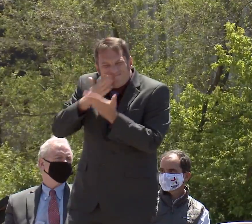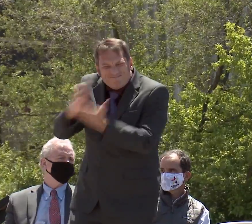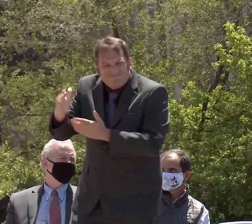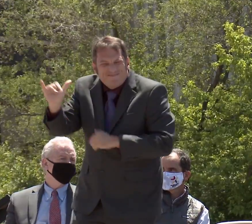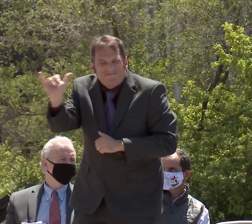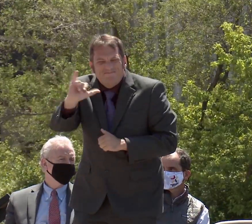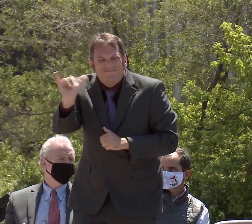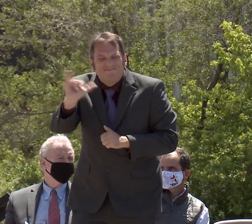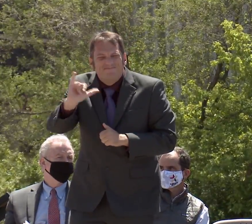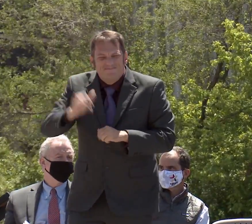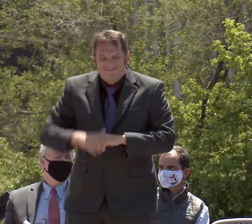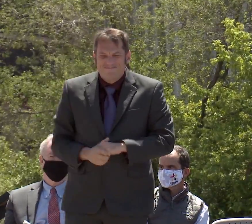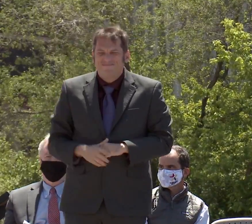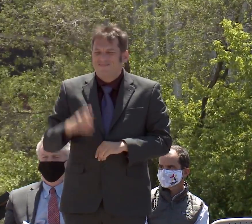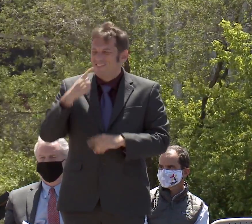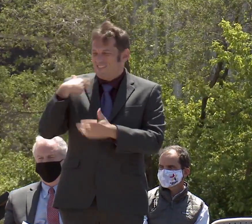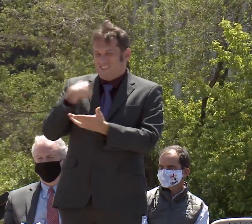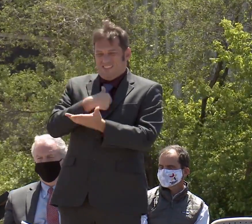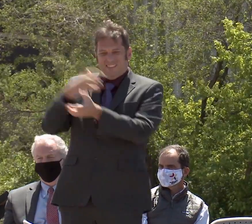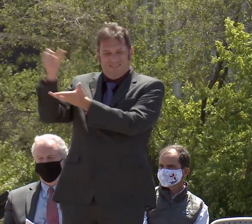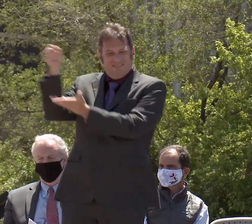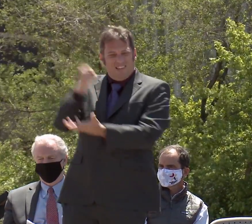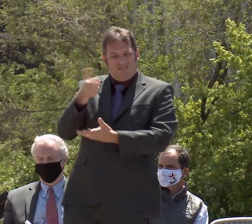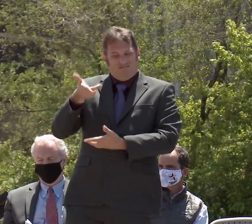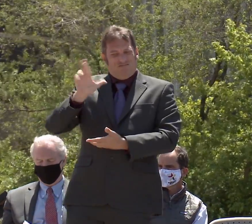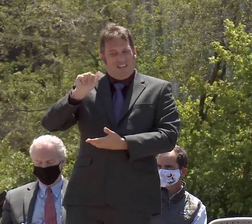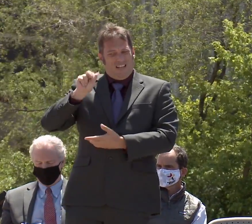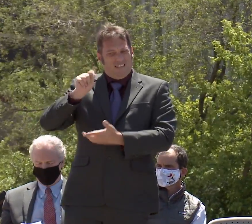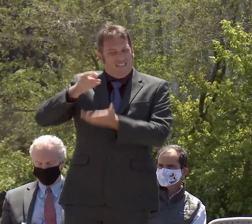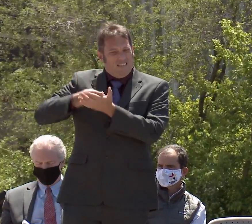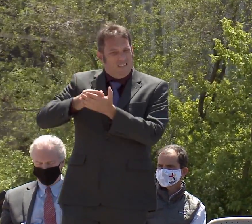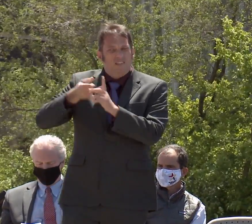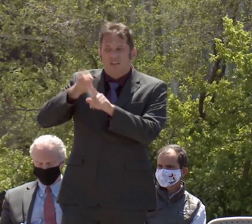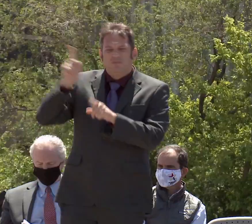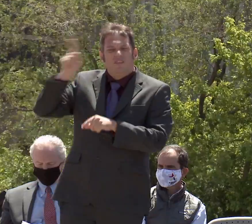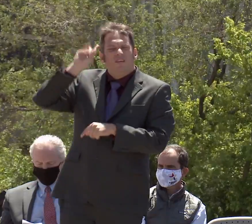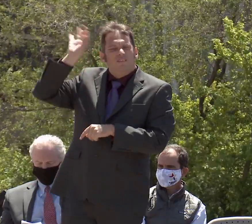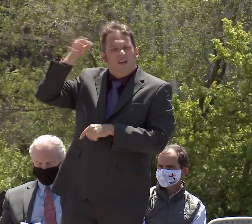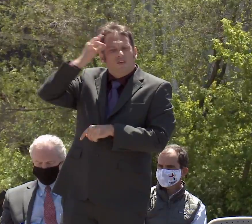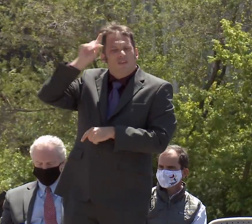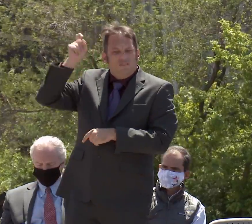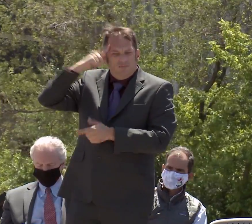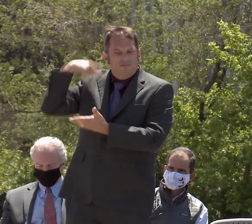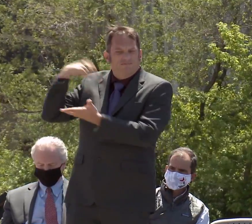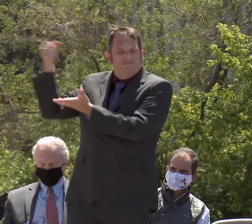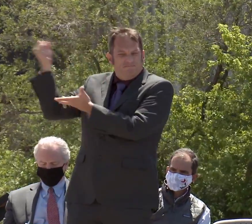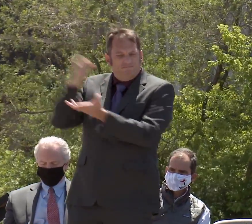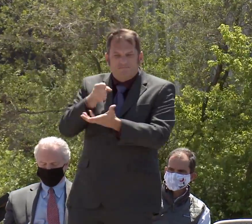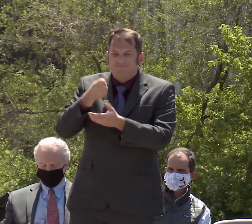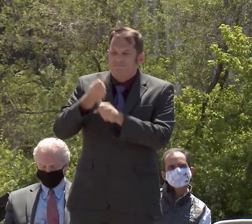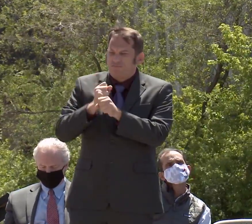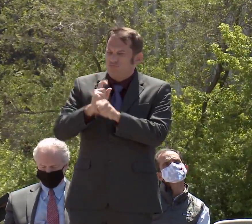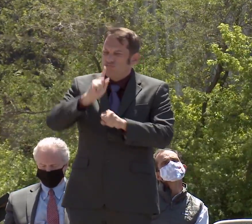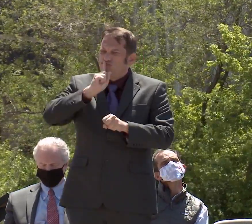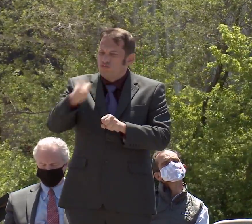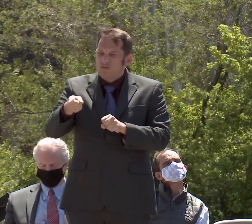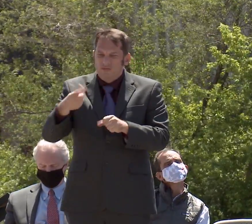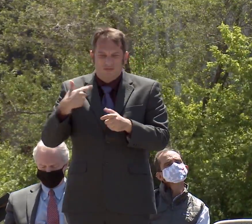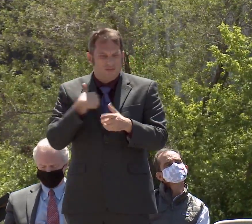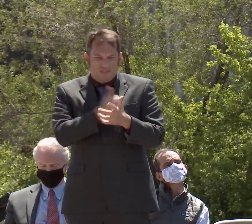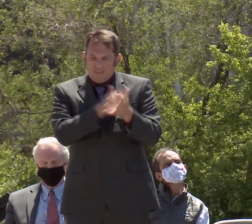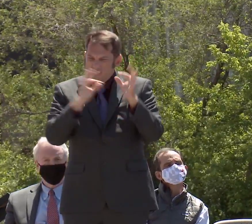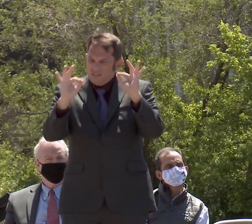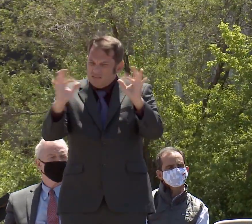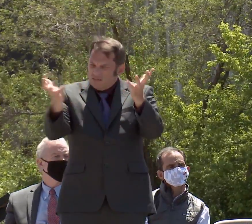Protection Agency at the federal level and making sure that it was allocated in the most efficient way for our state. I'm proud to be here